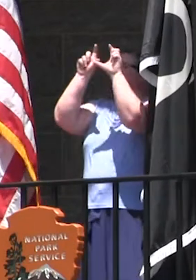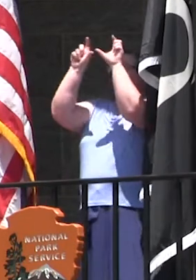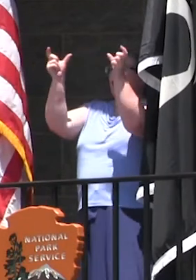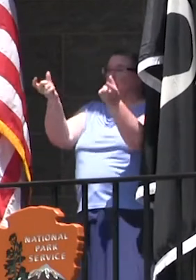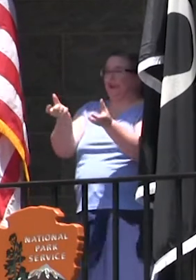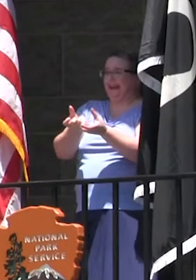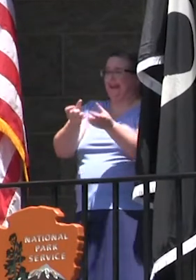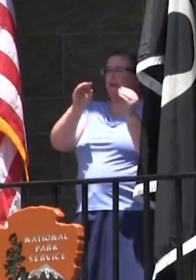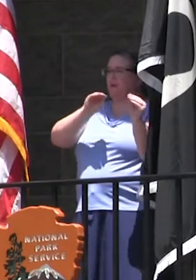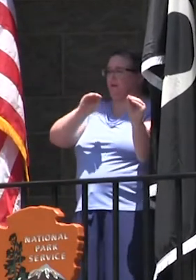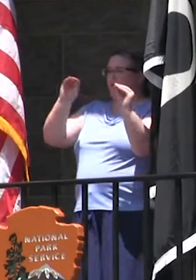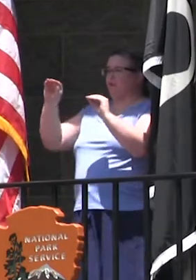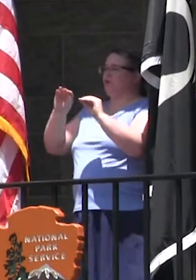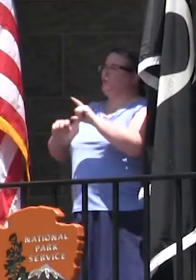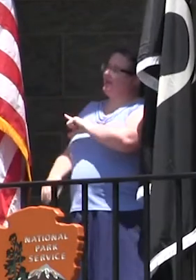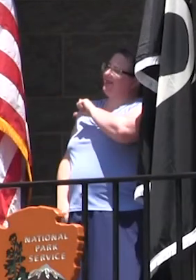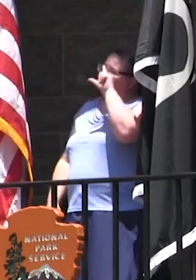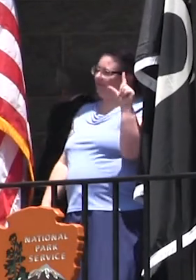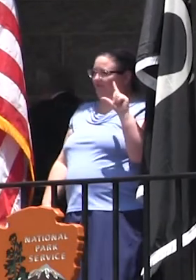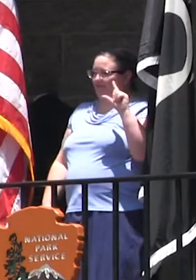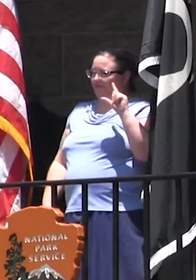Move to the left side of the rostrum